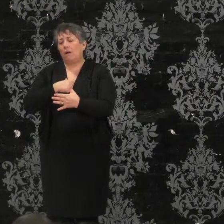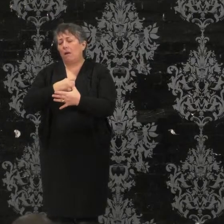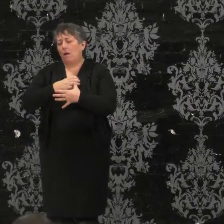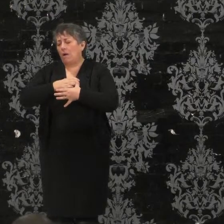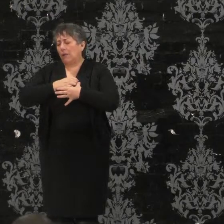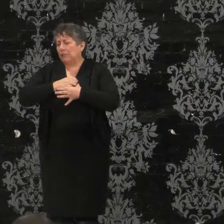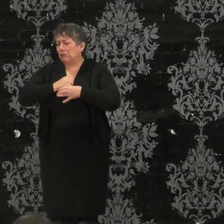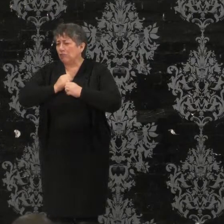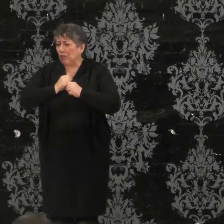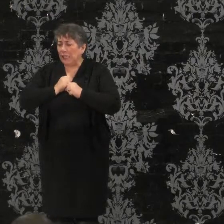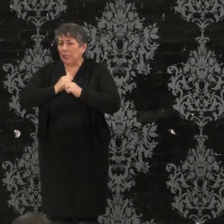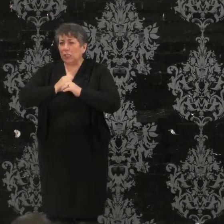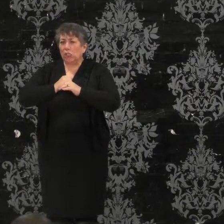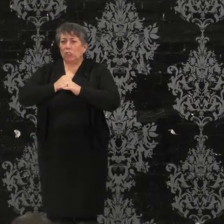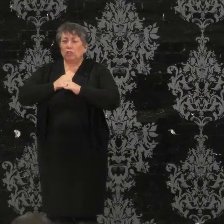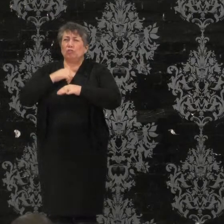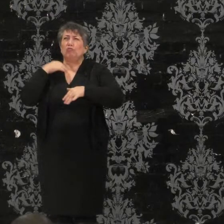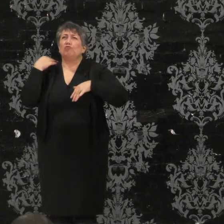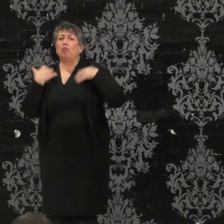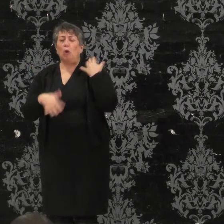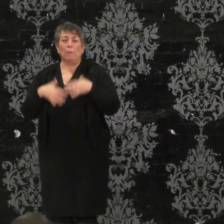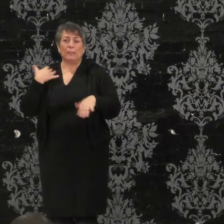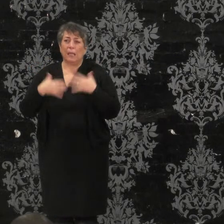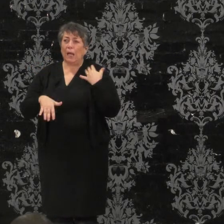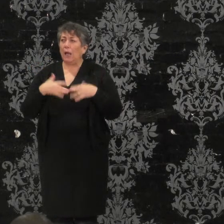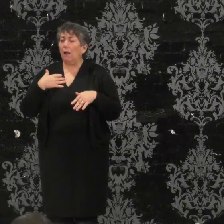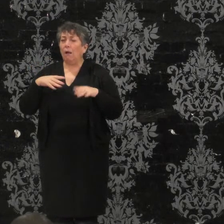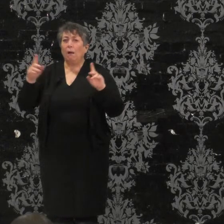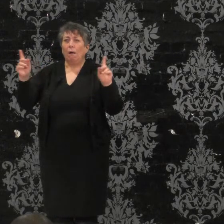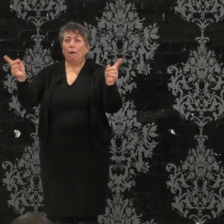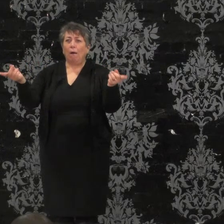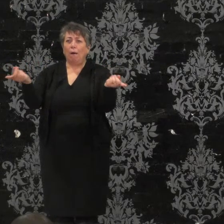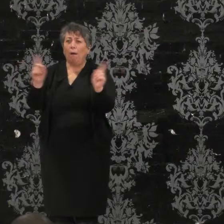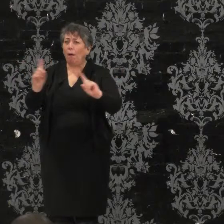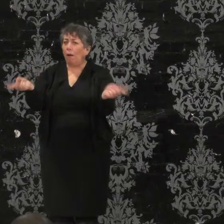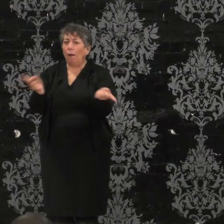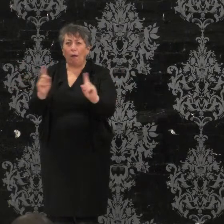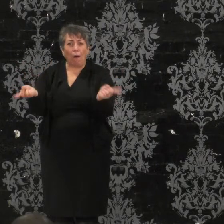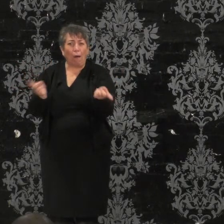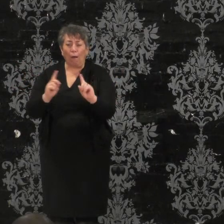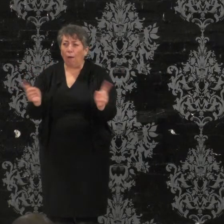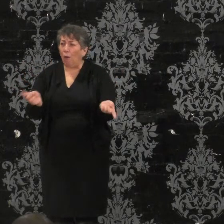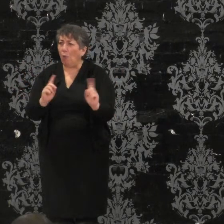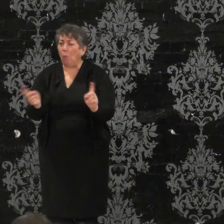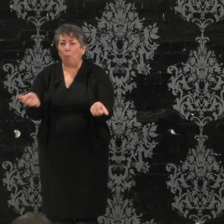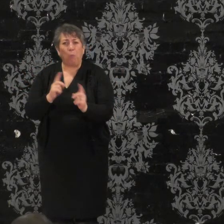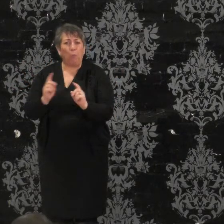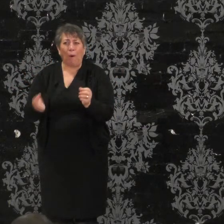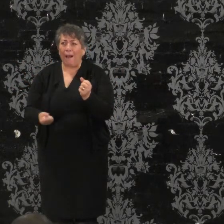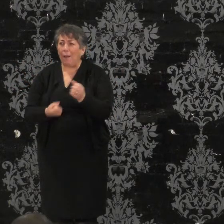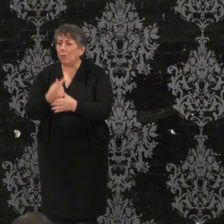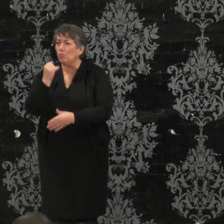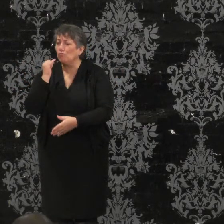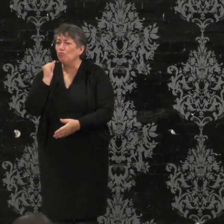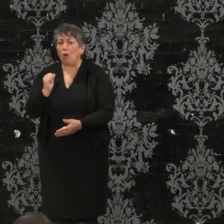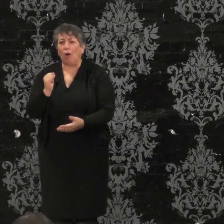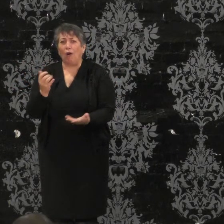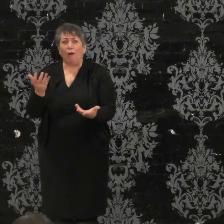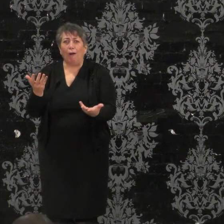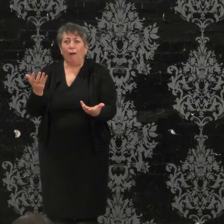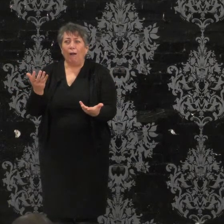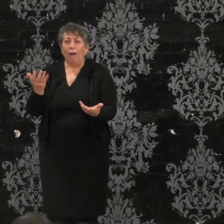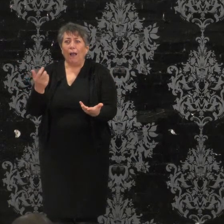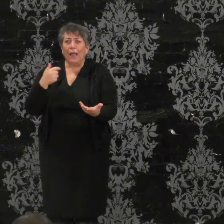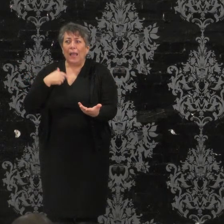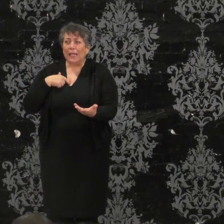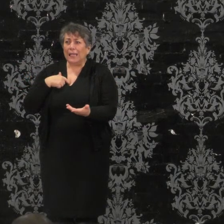traumatized, angry. What went wrong? He stepped in to stop a